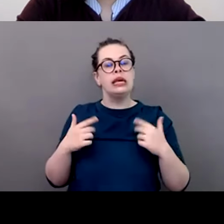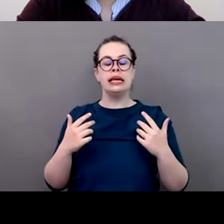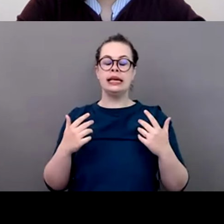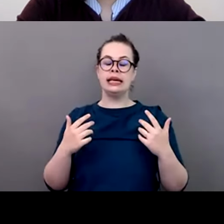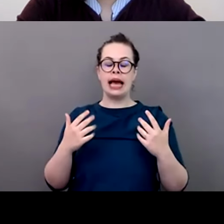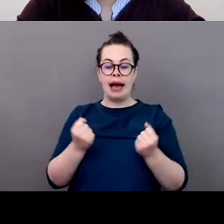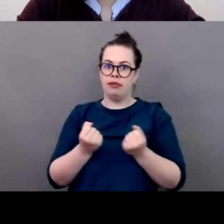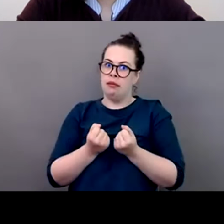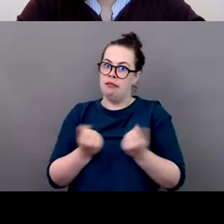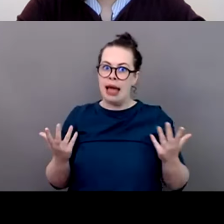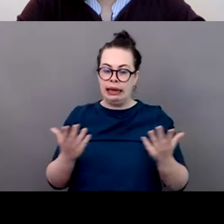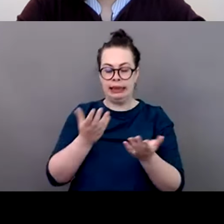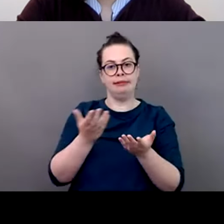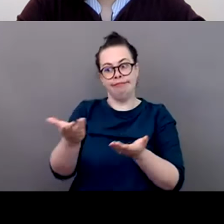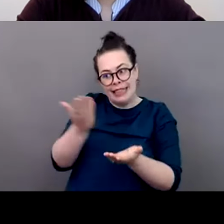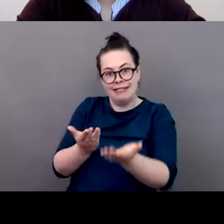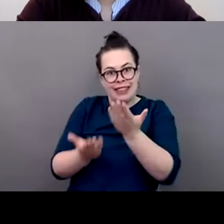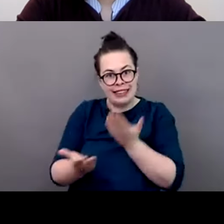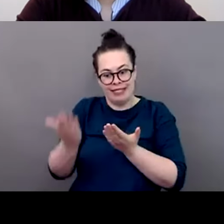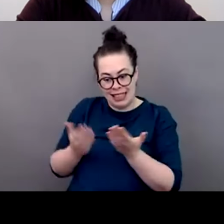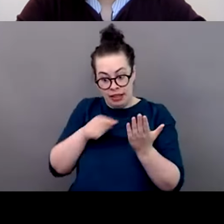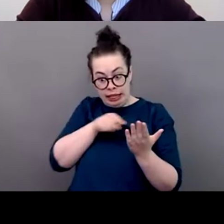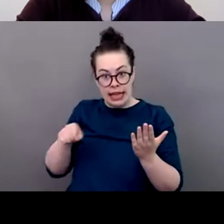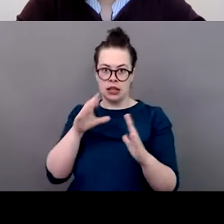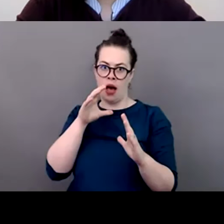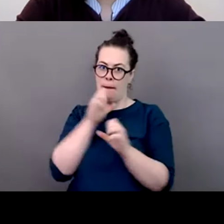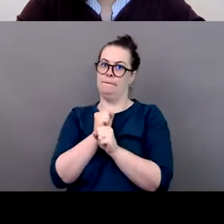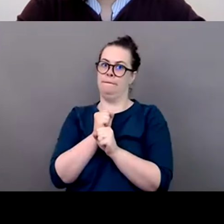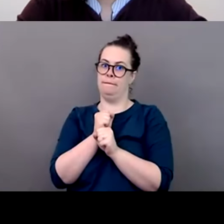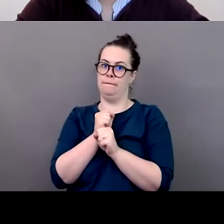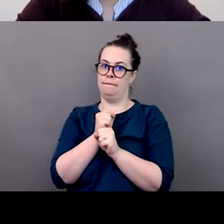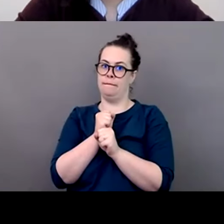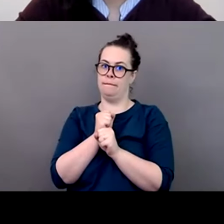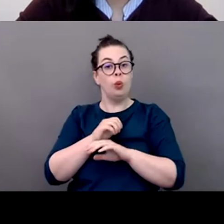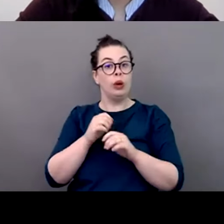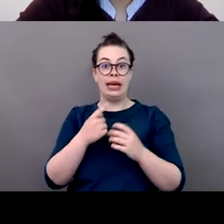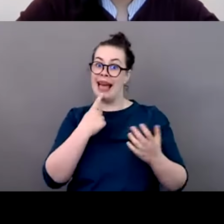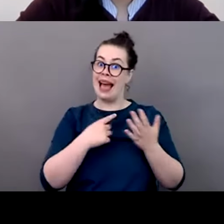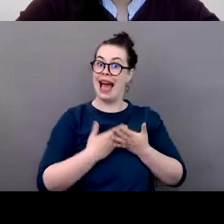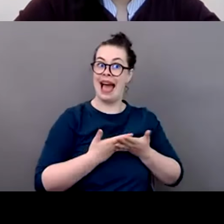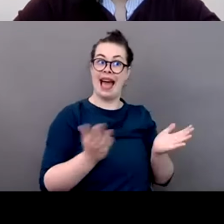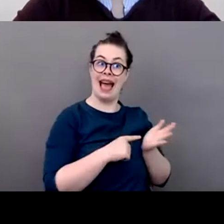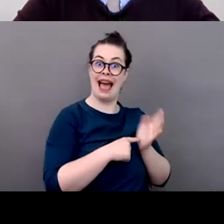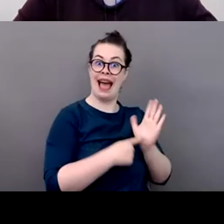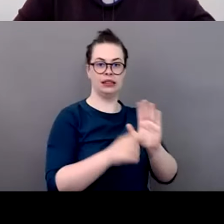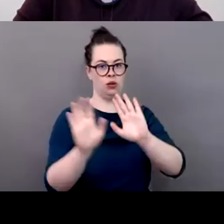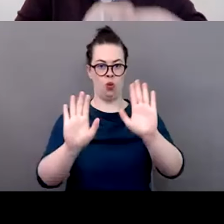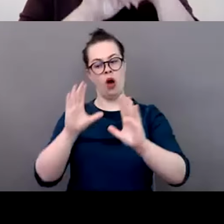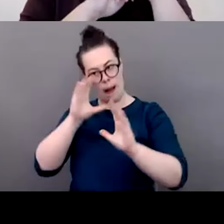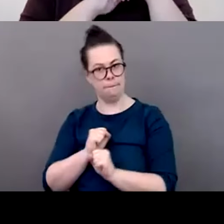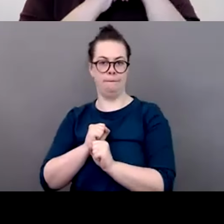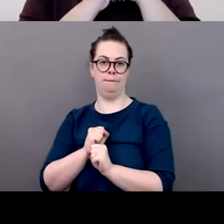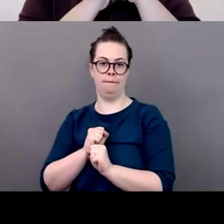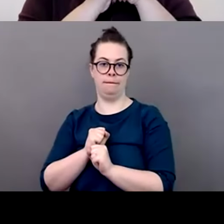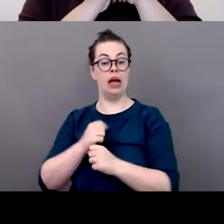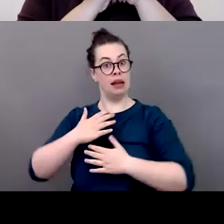confidential information. It can never make public. And that was also very important during my time as a